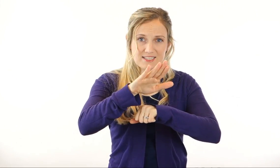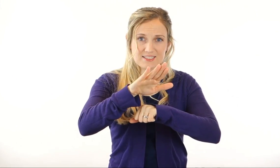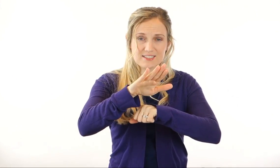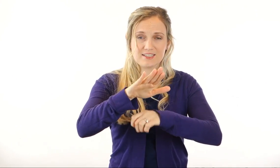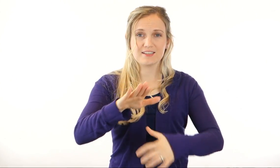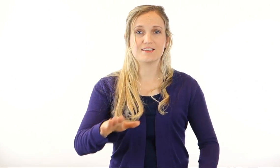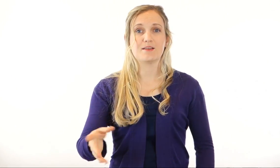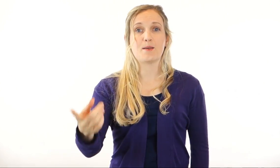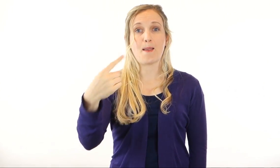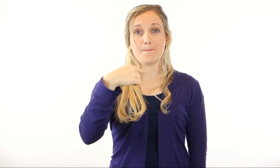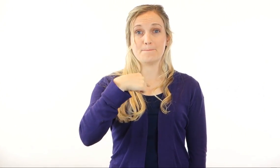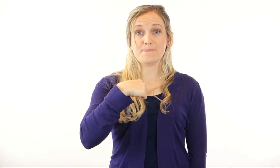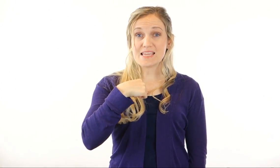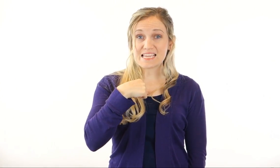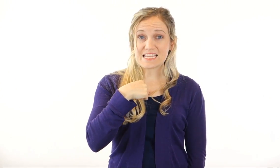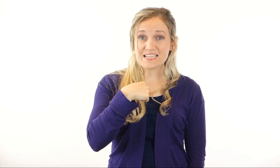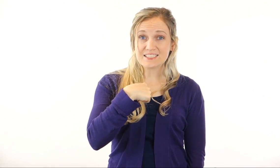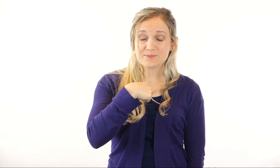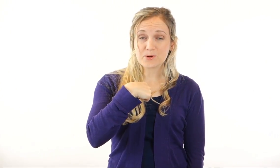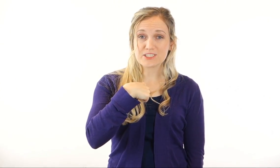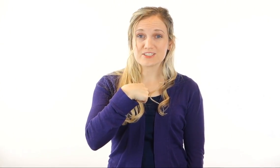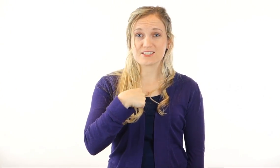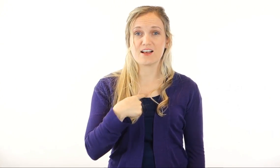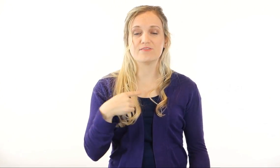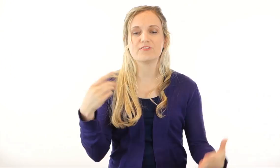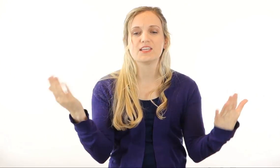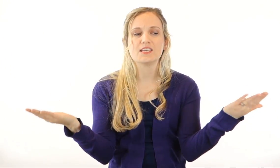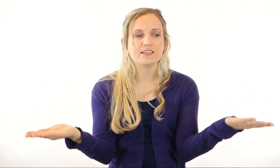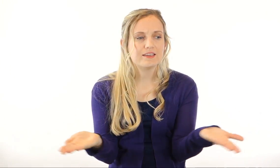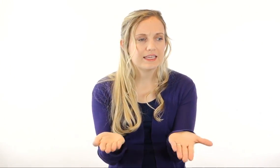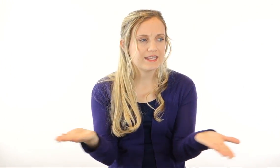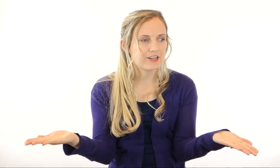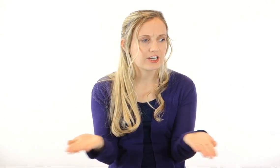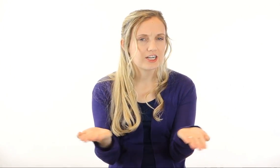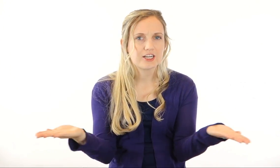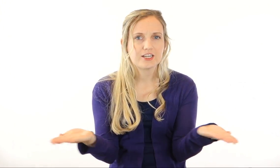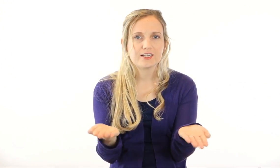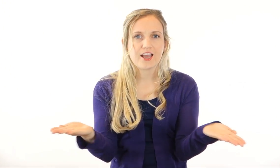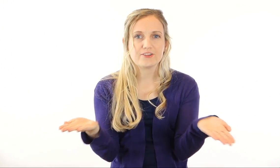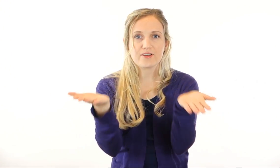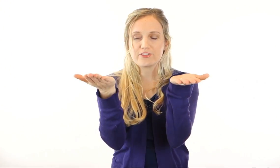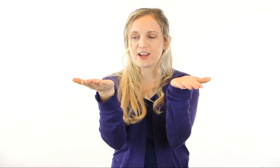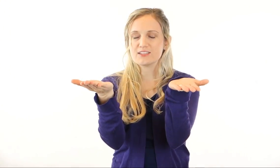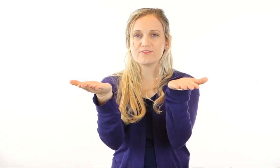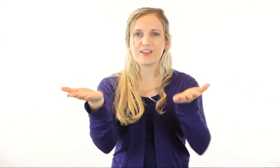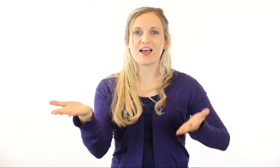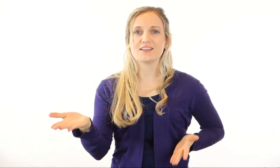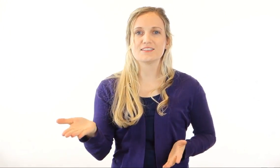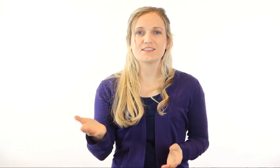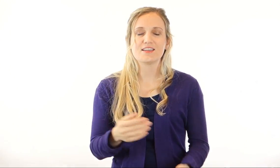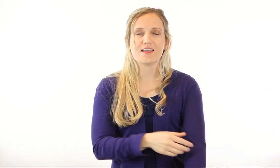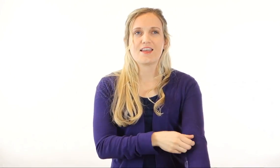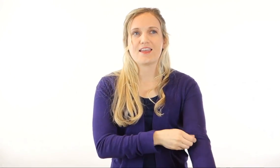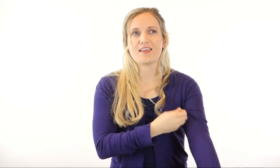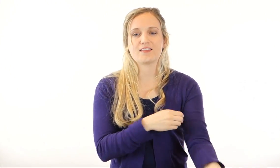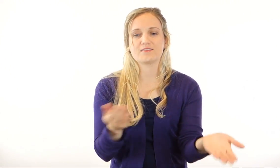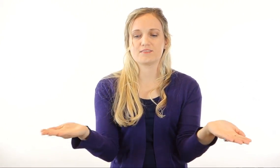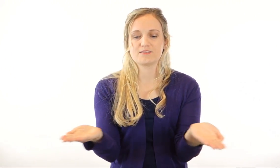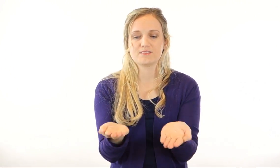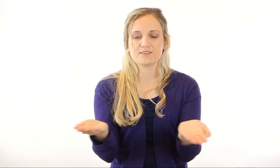sent me, point to yourself, here. And you have your hands flat and